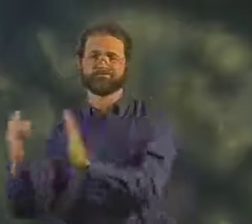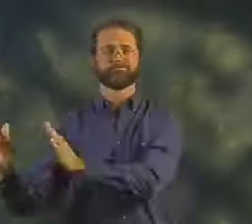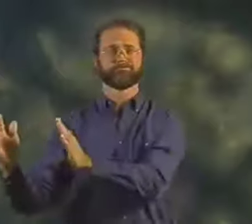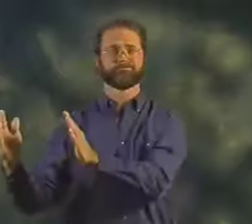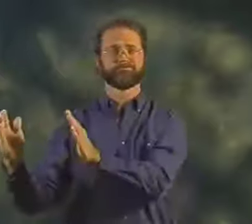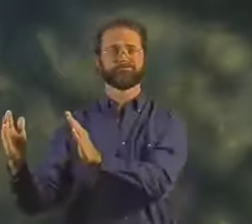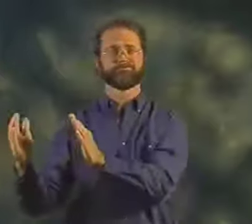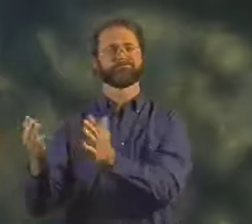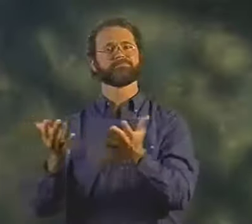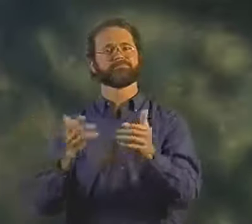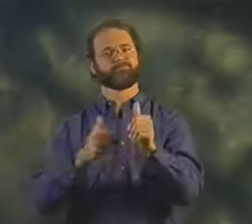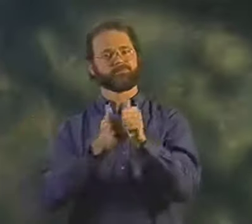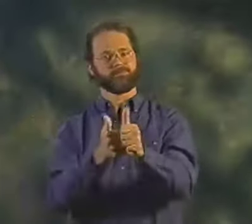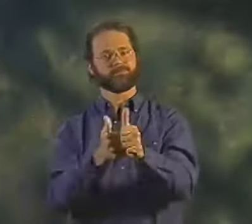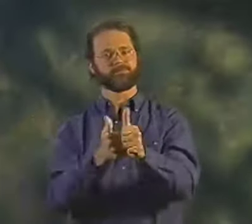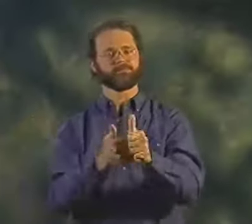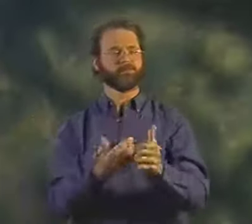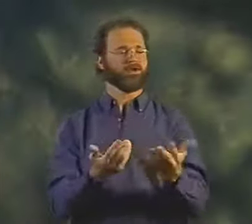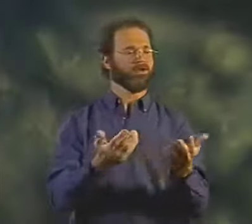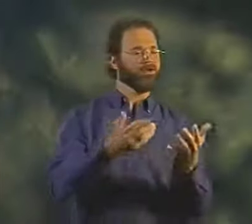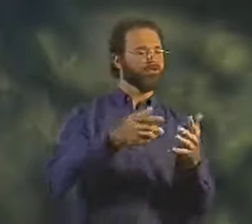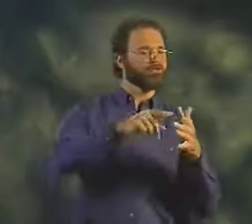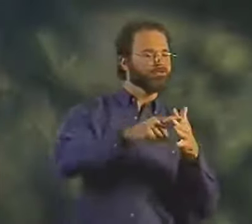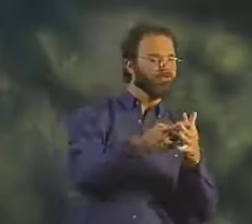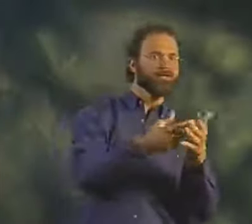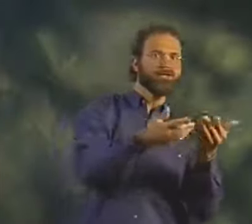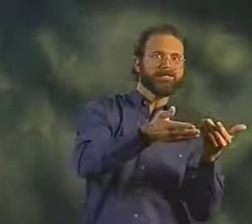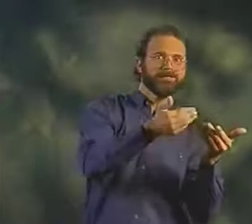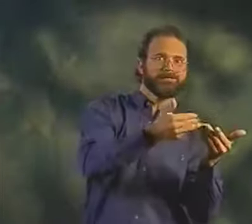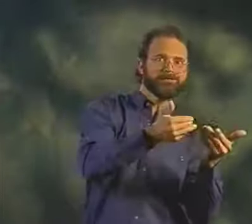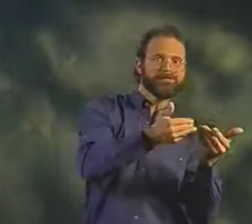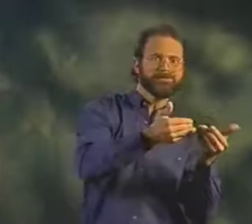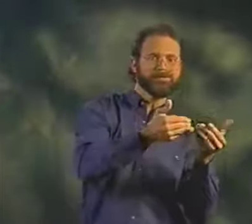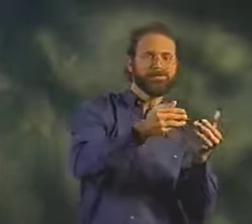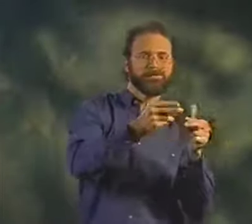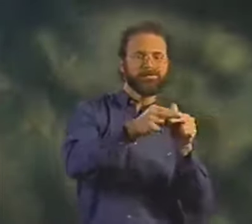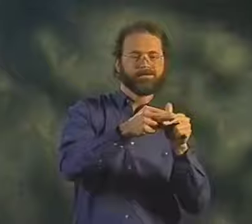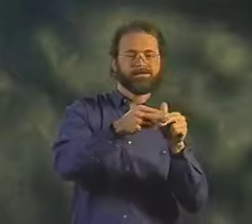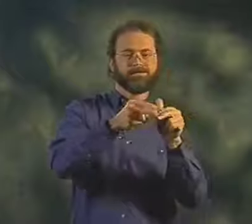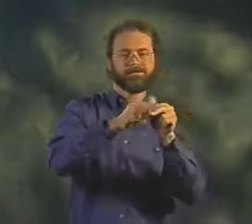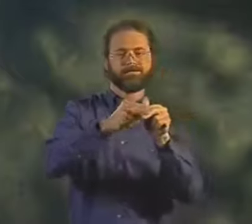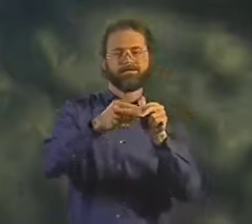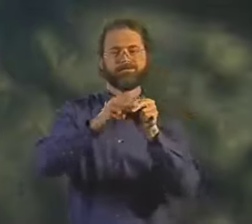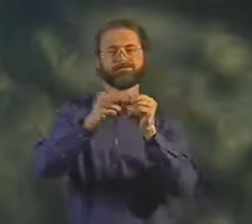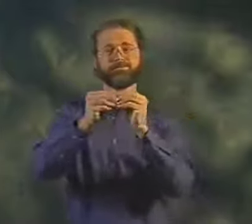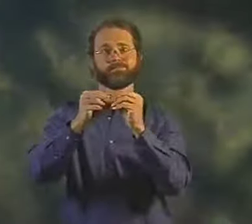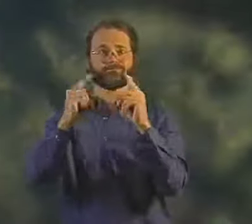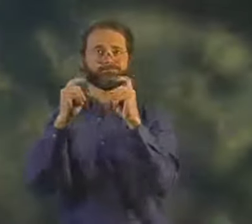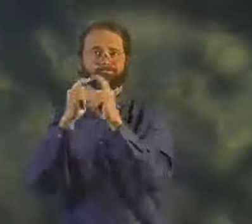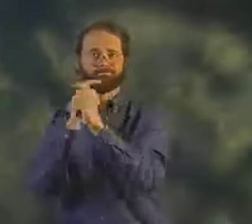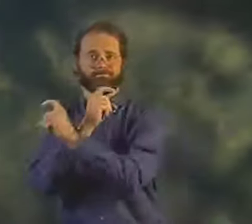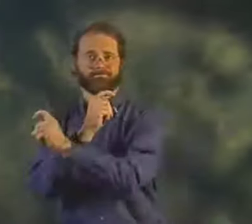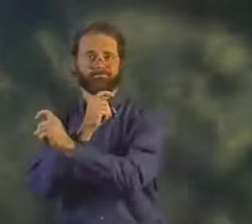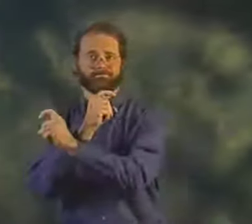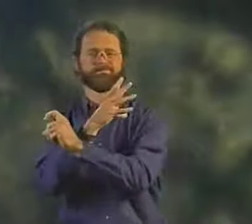delve into the work yourself to find the meaning. The poems in this program are categorized and arranged